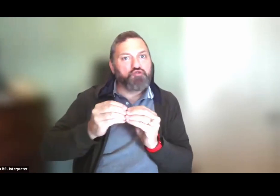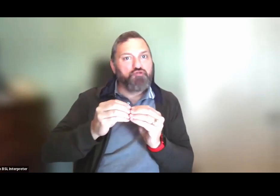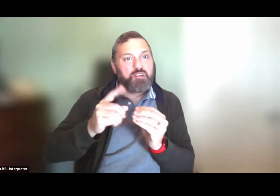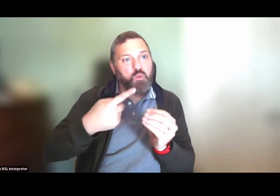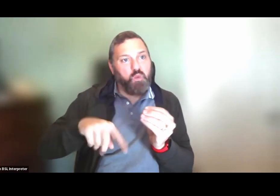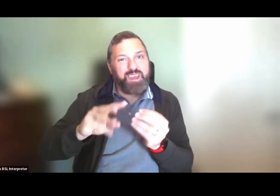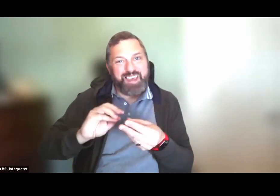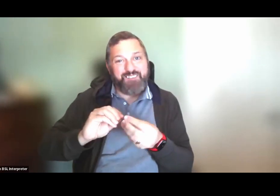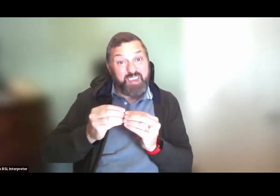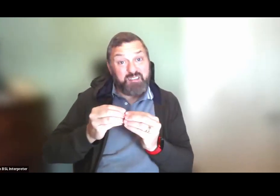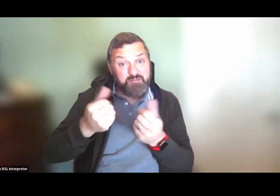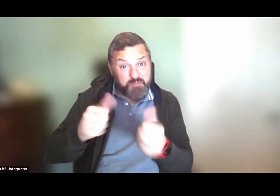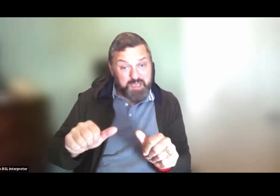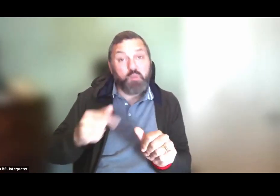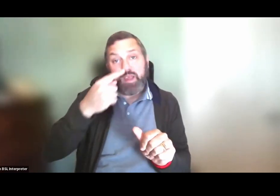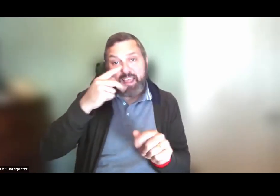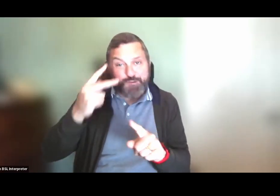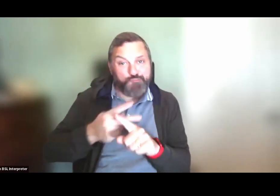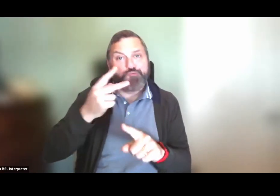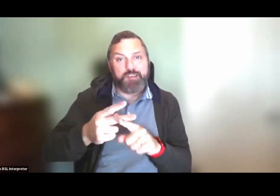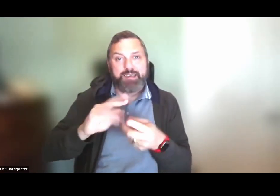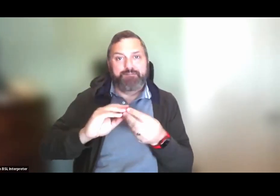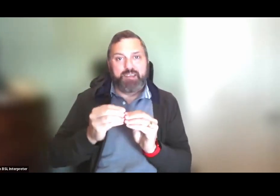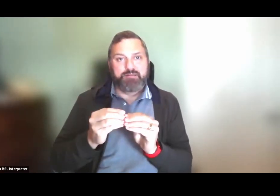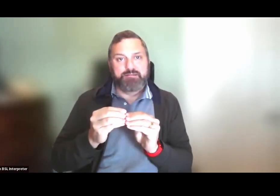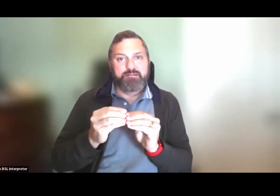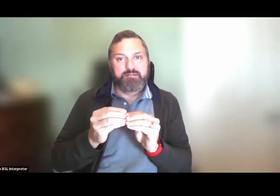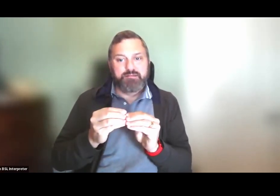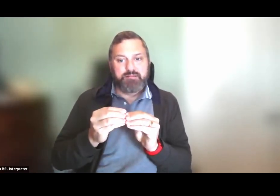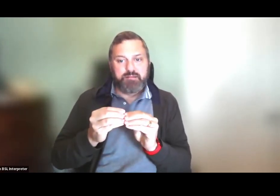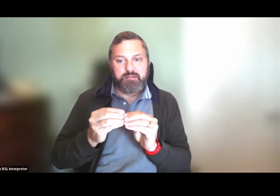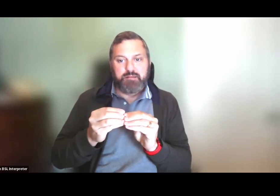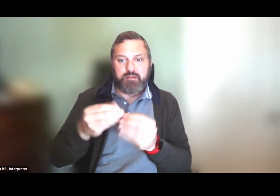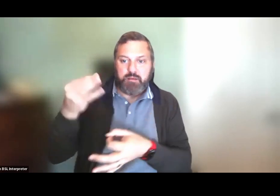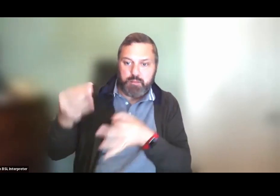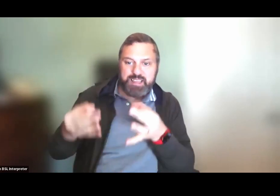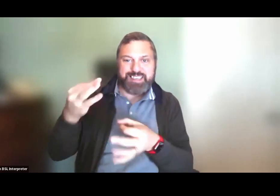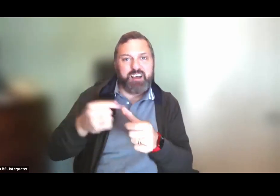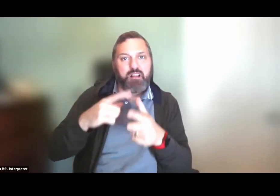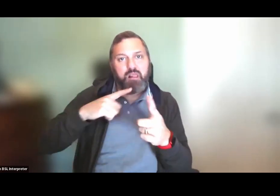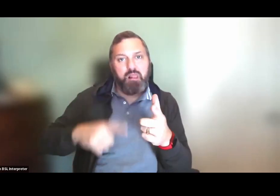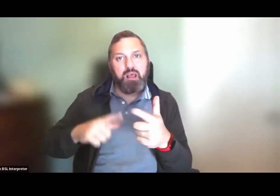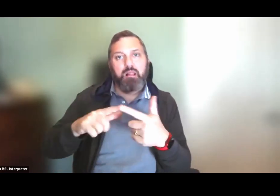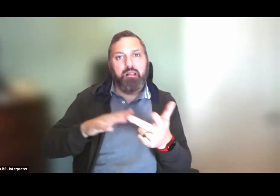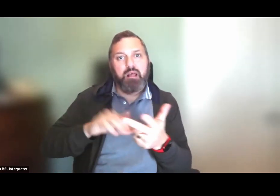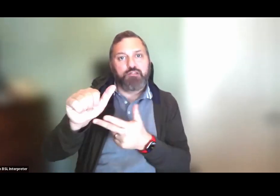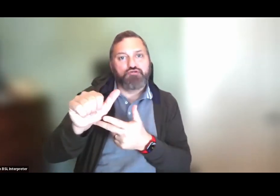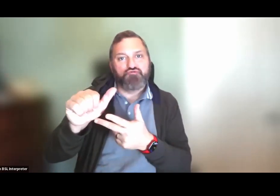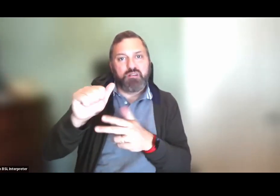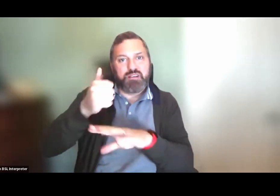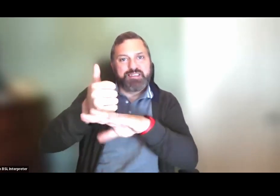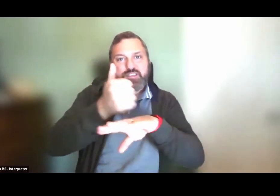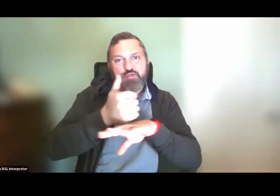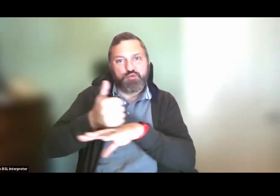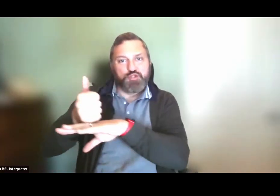we can reinvent it. And it's embedded in social systems like political, legal, and cultural institutions. And